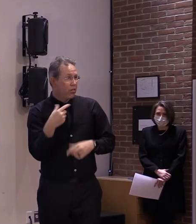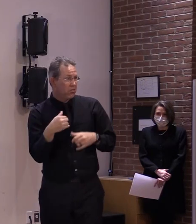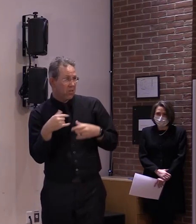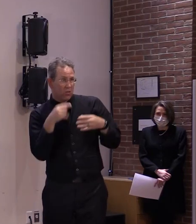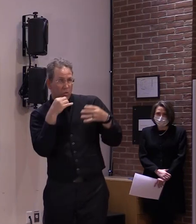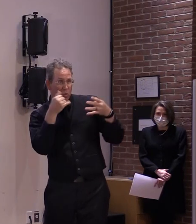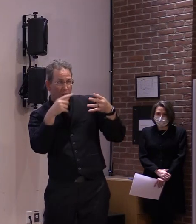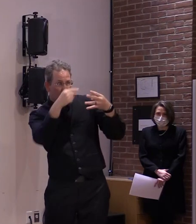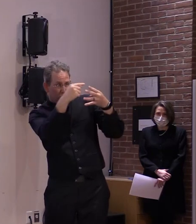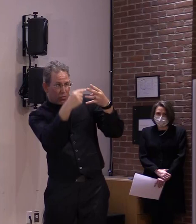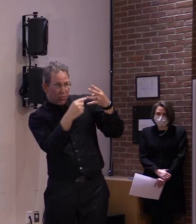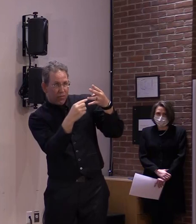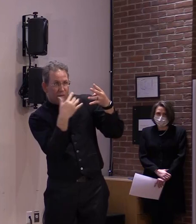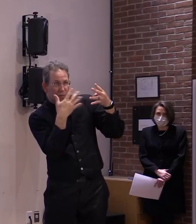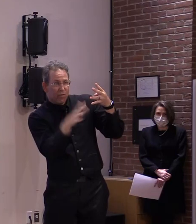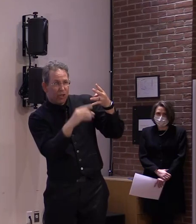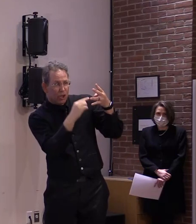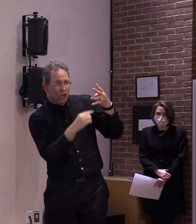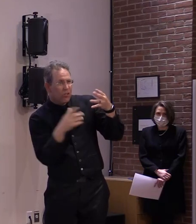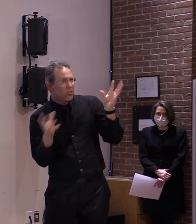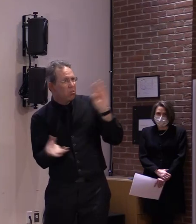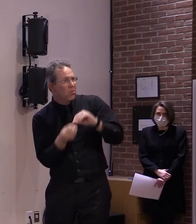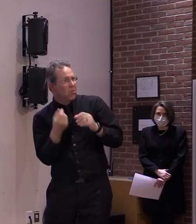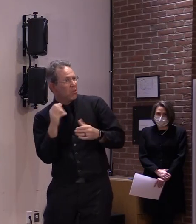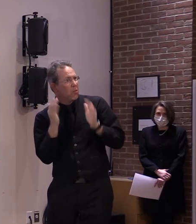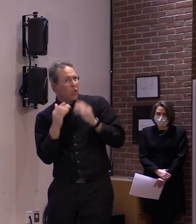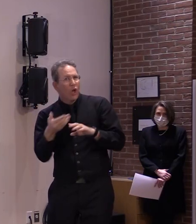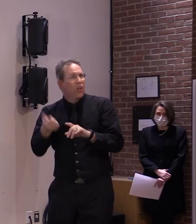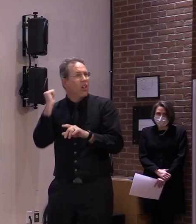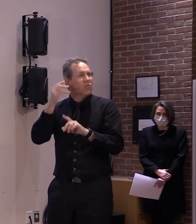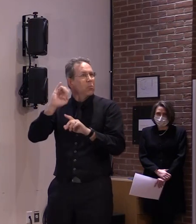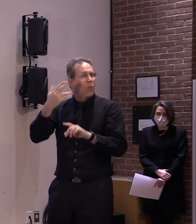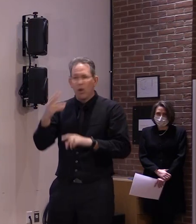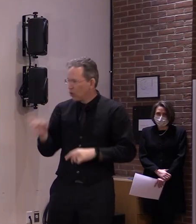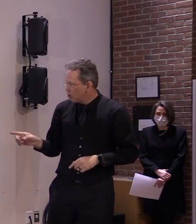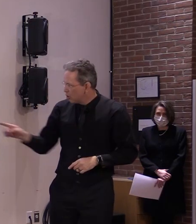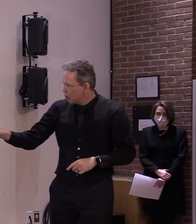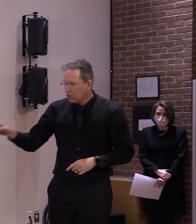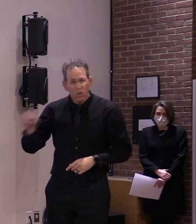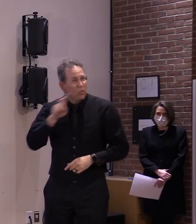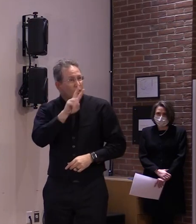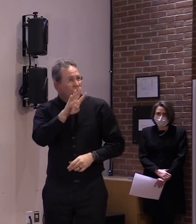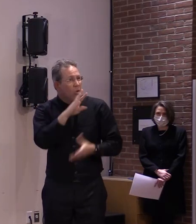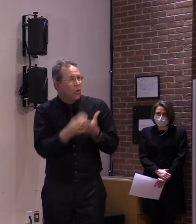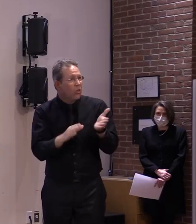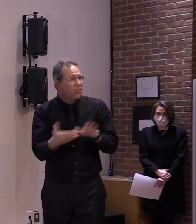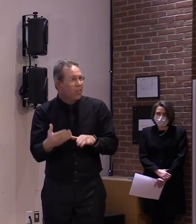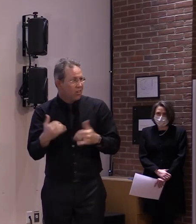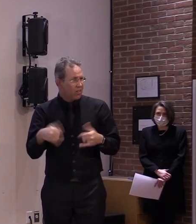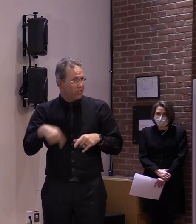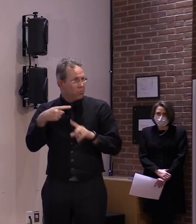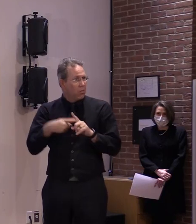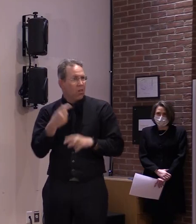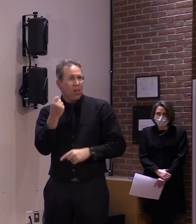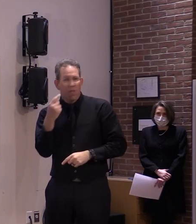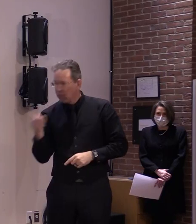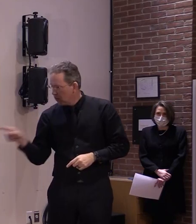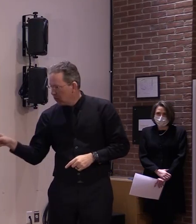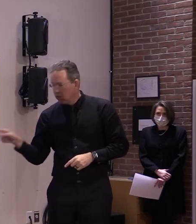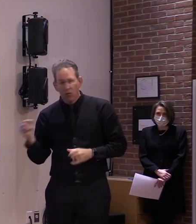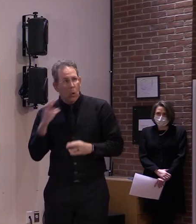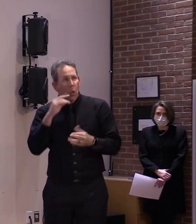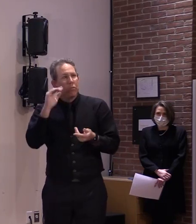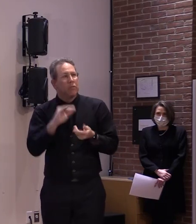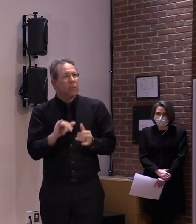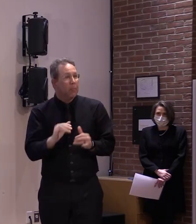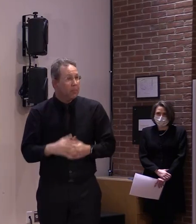down compared to March, and we anticipate that deaths will continue to trend down in the weeks and months ahead. Across the